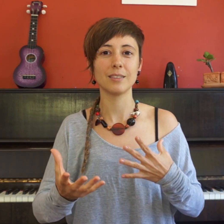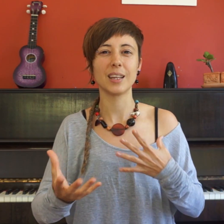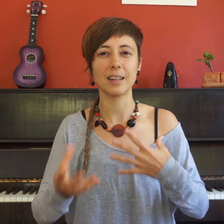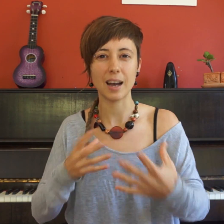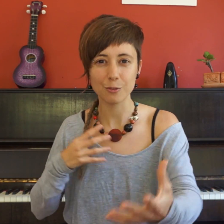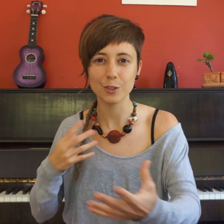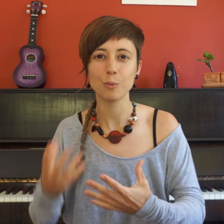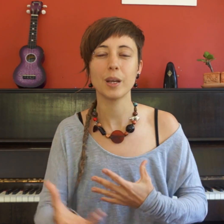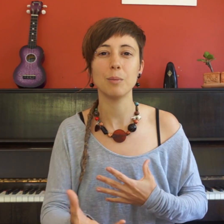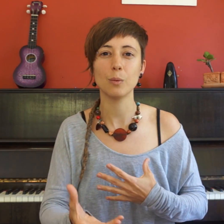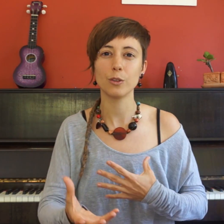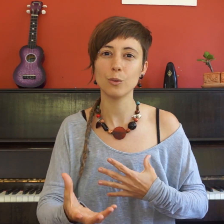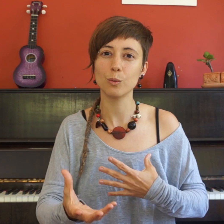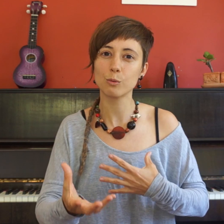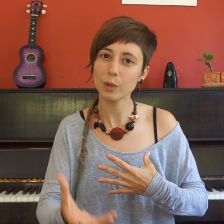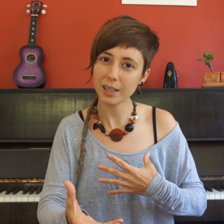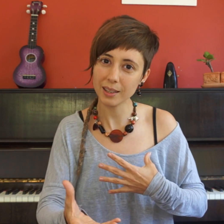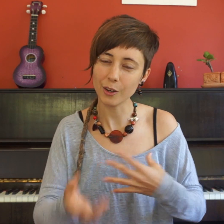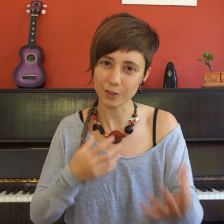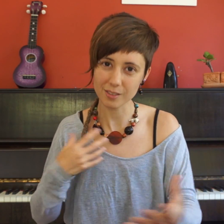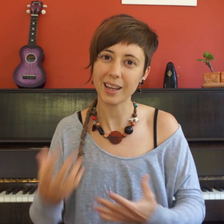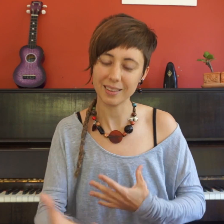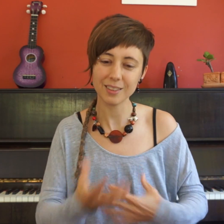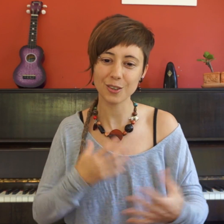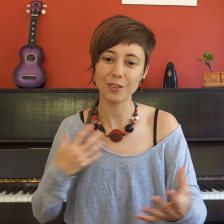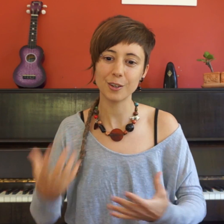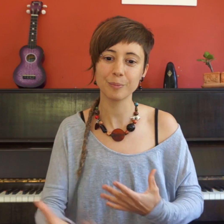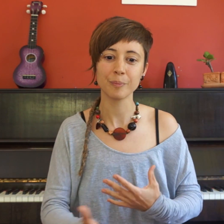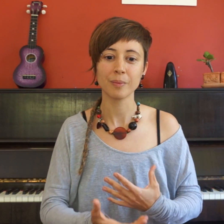can have with your baby when you really understand each other.